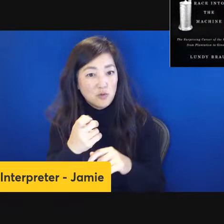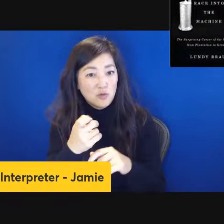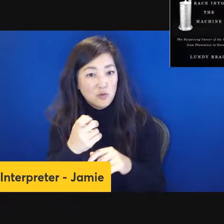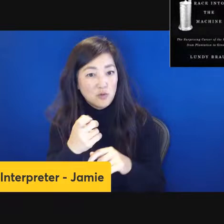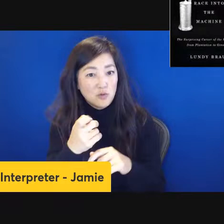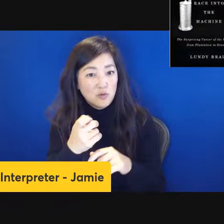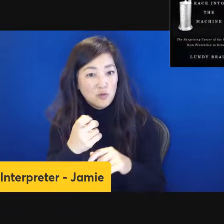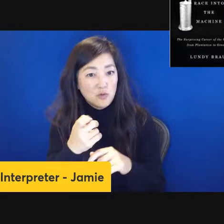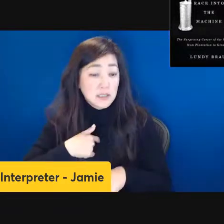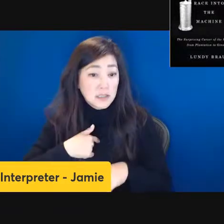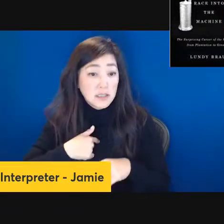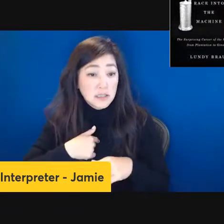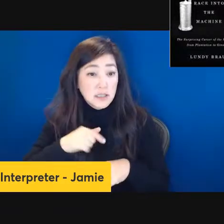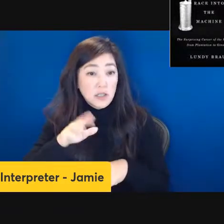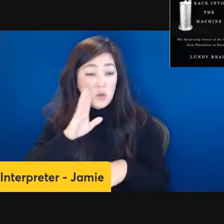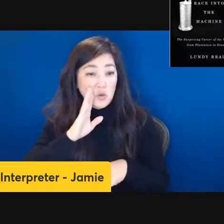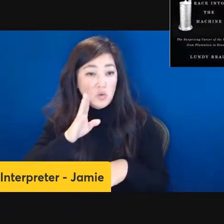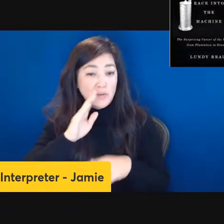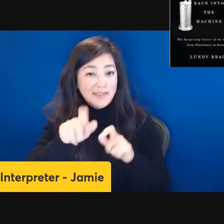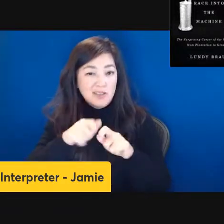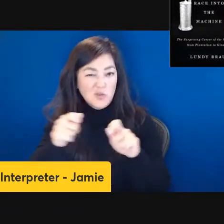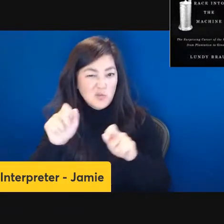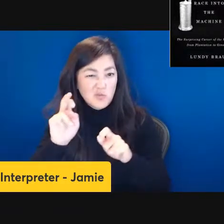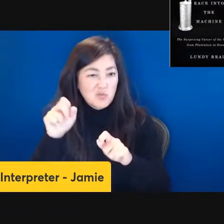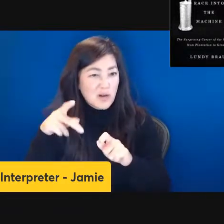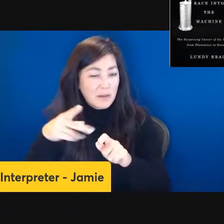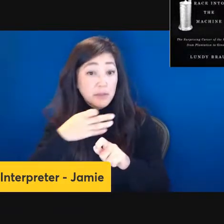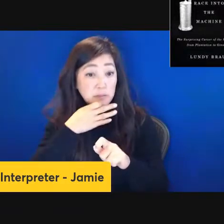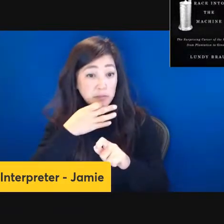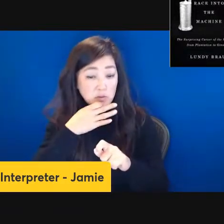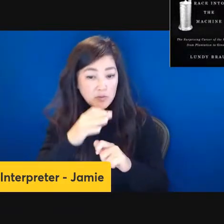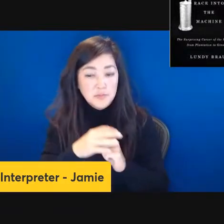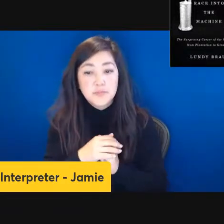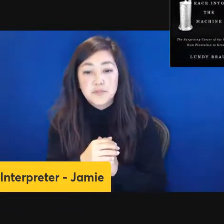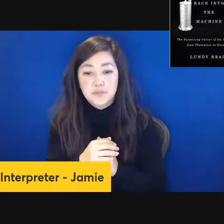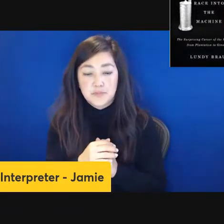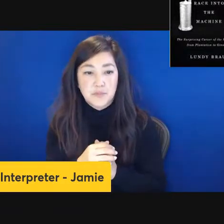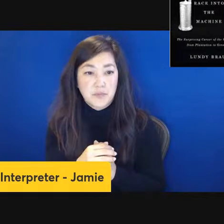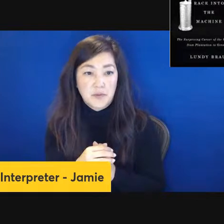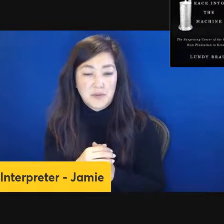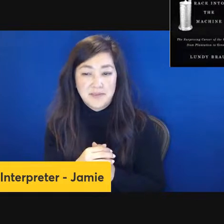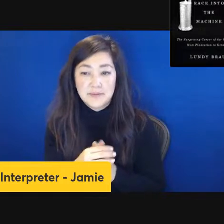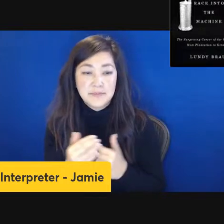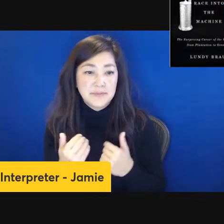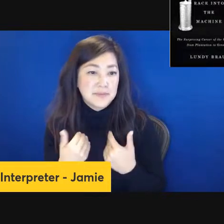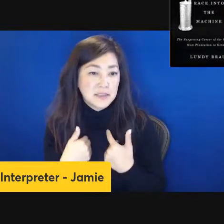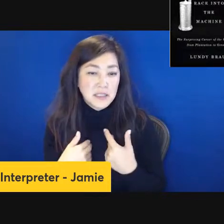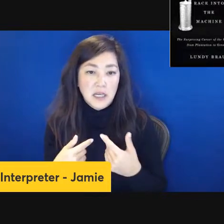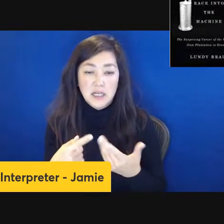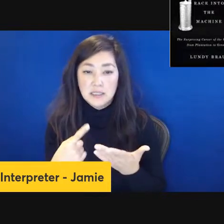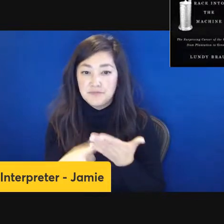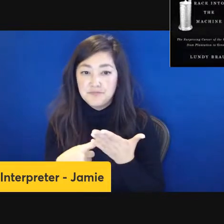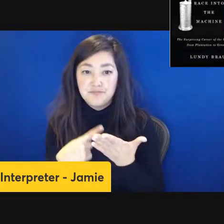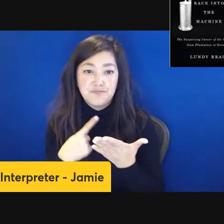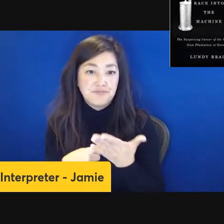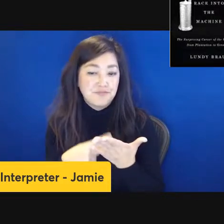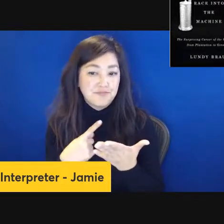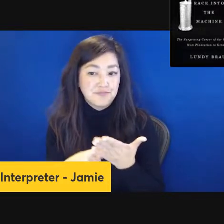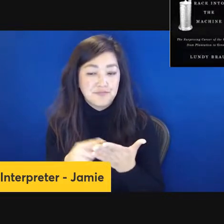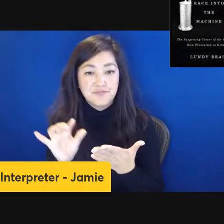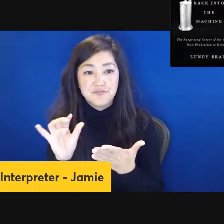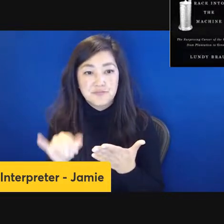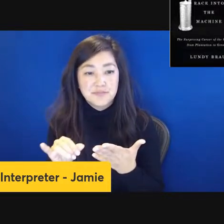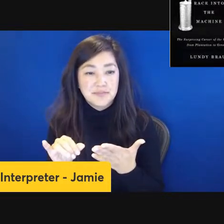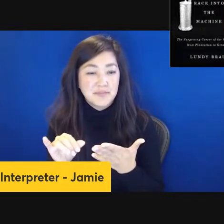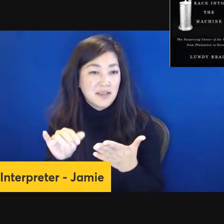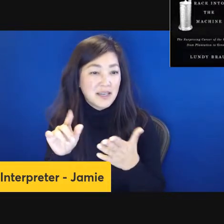going to start to wrap up. So there were and continue to be endless technical debates about whether the scaling factor